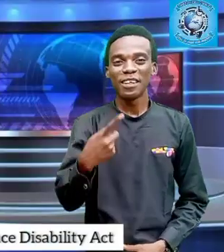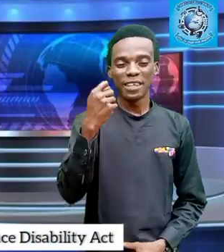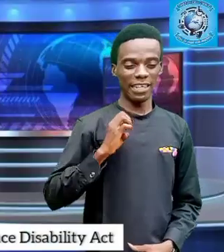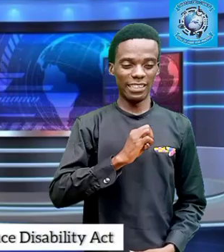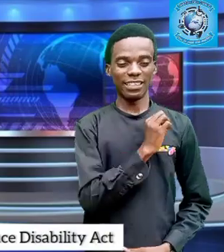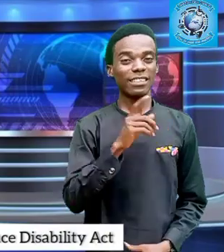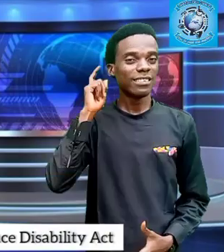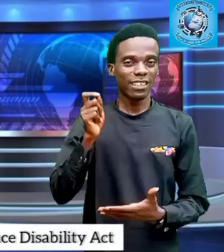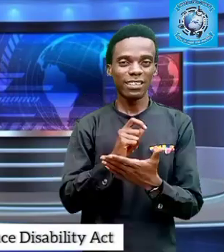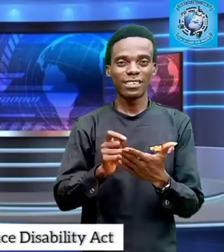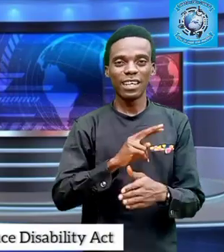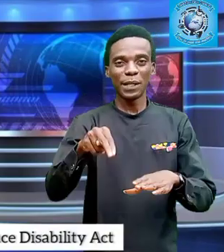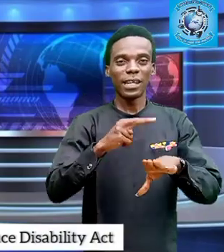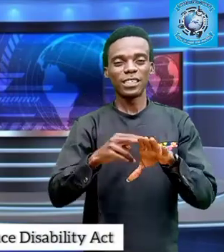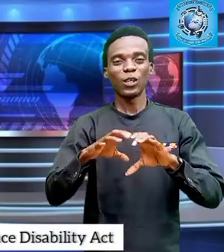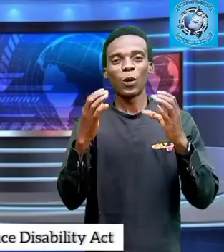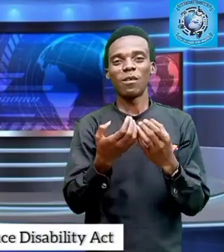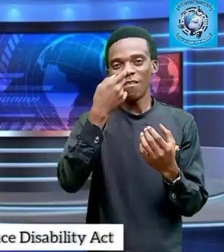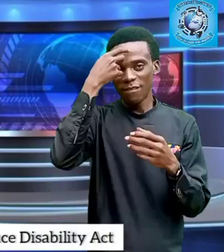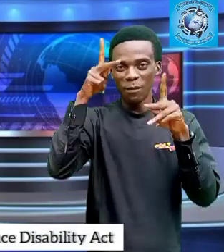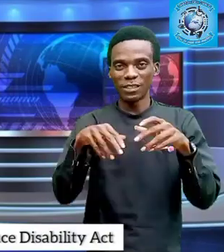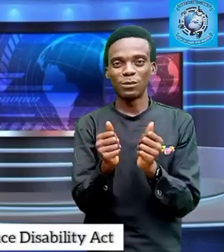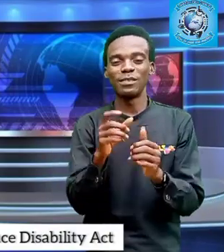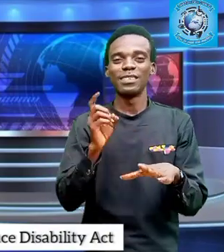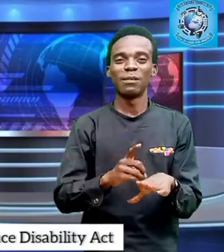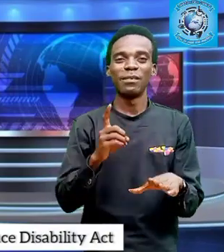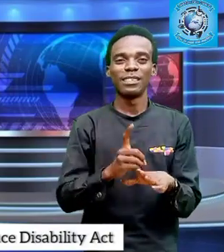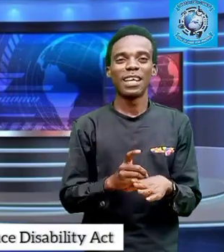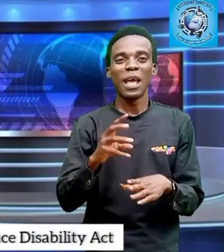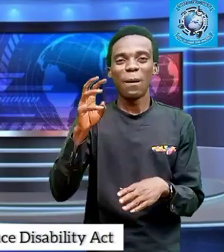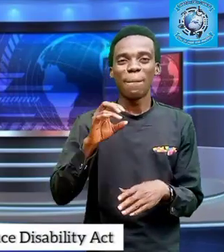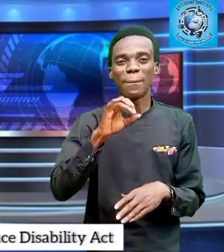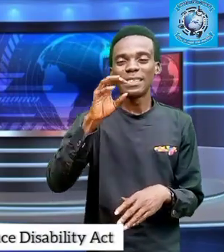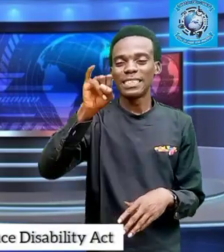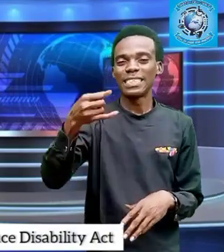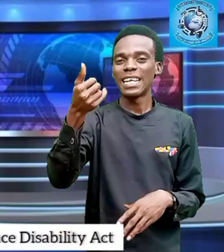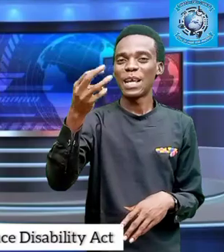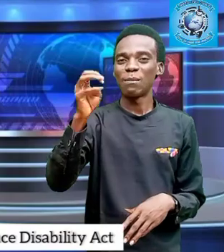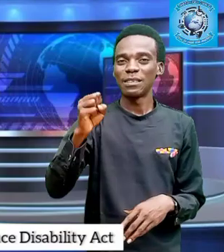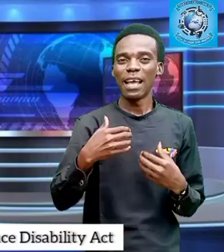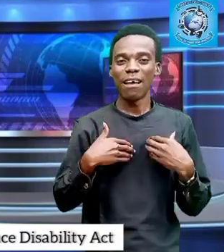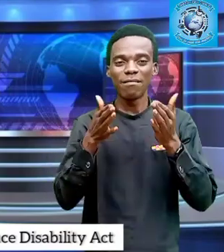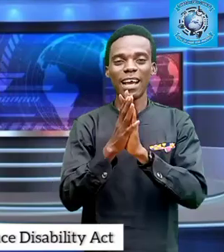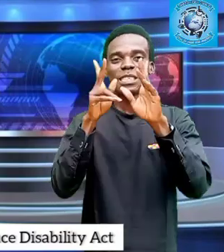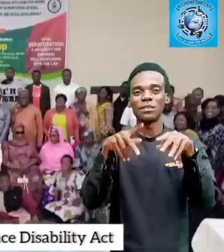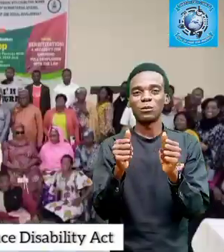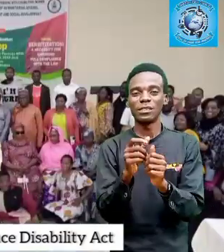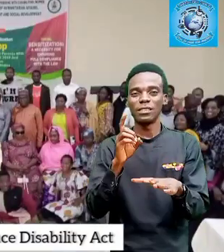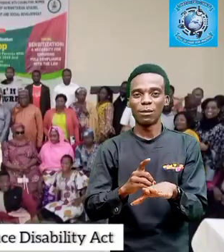The Executive Secretary, National Commission for Persons with Disabilities, Mr. James Lalu, has charged persons